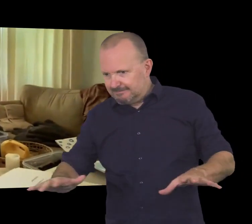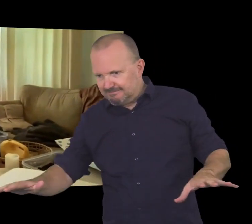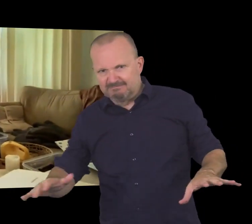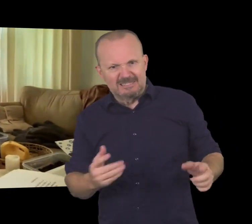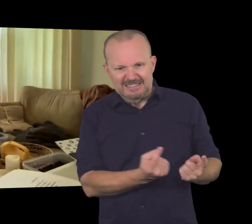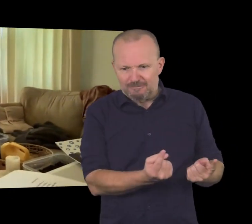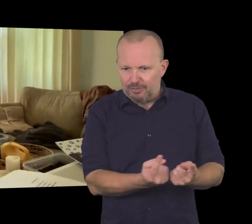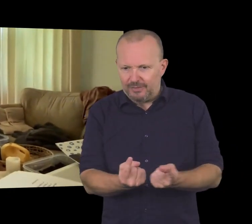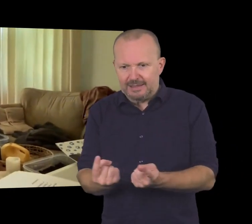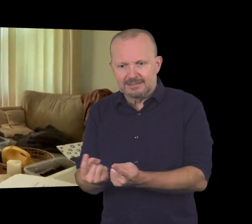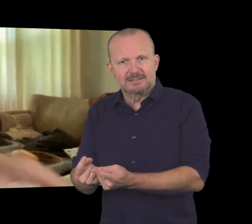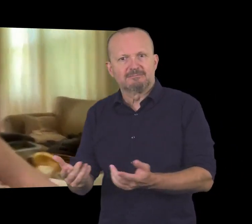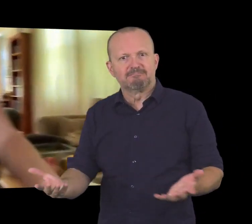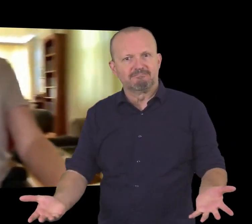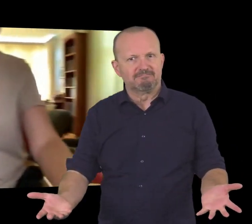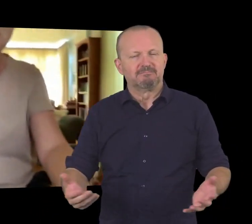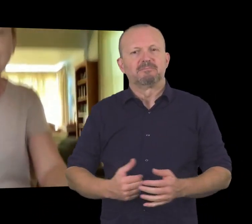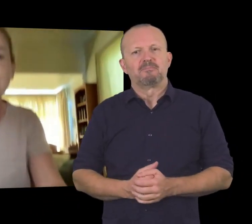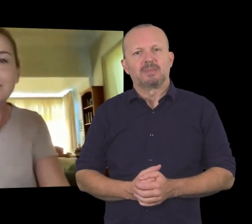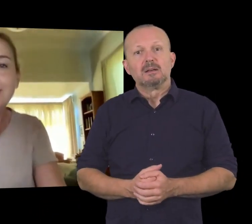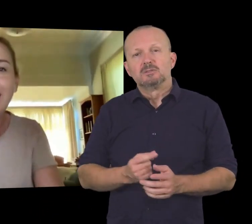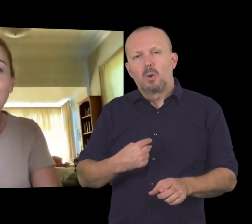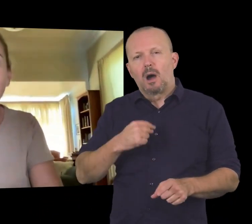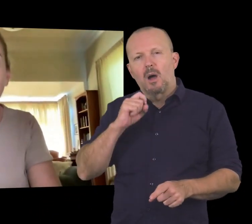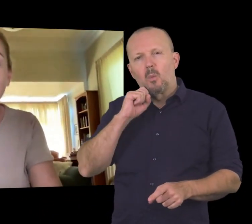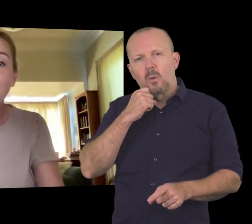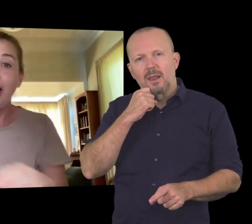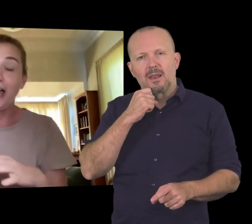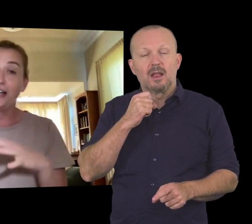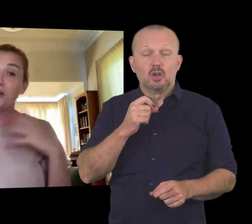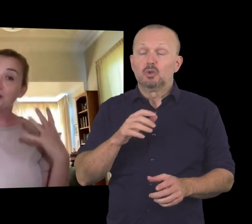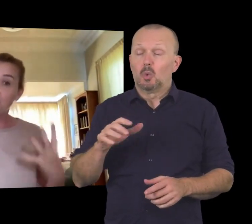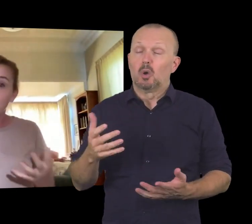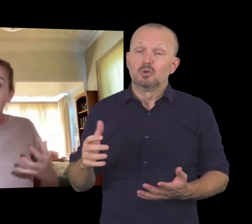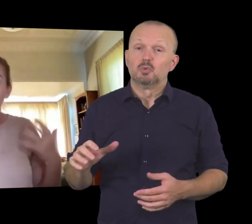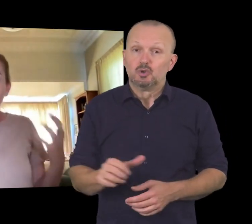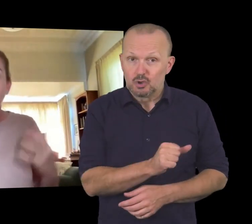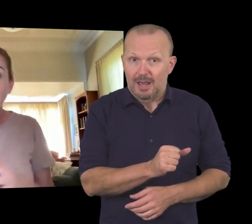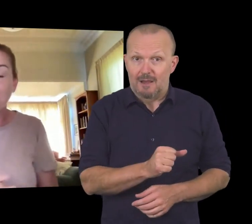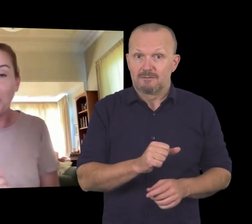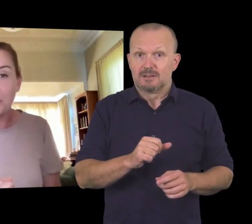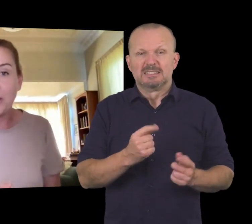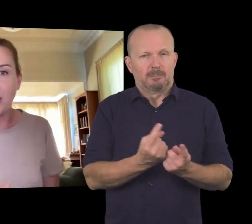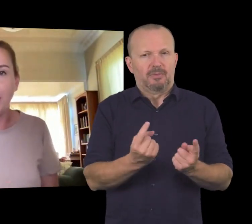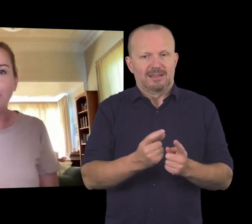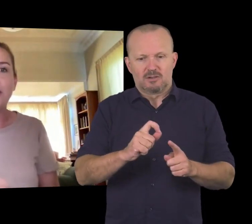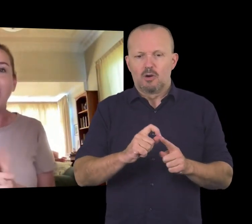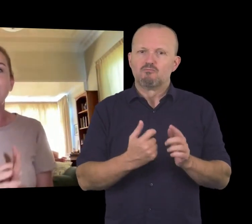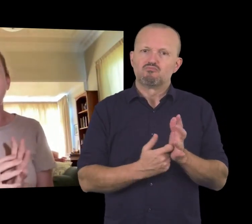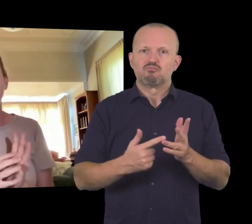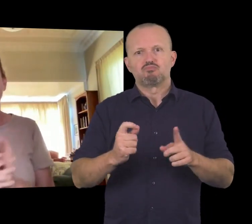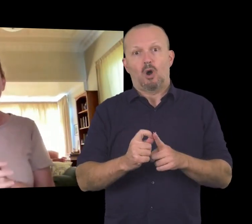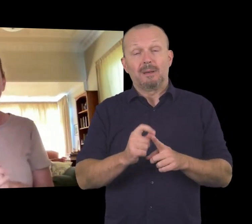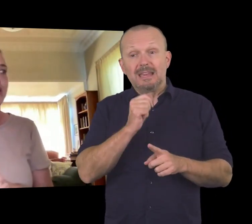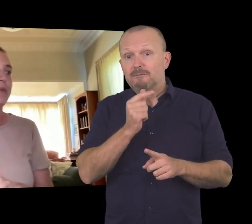There's a table full of all sorts of different things. And I'm gonna, I know you should have some props with you, but if you